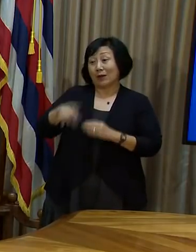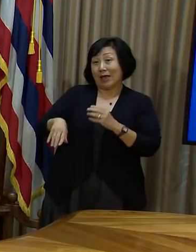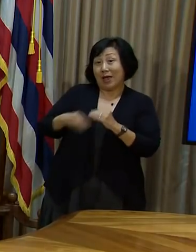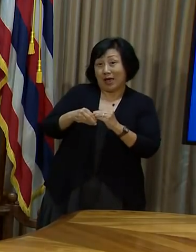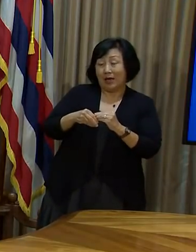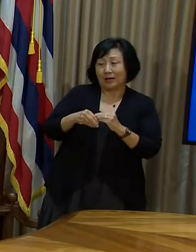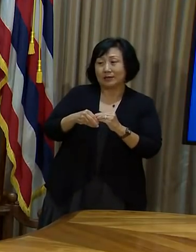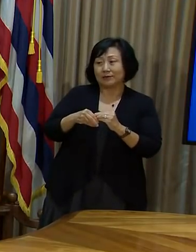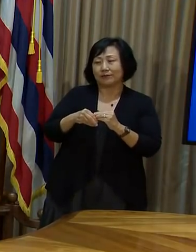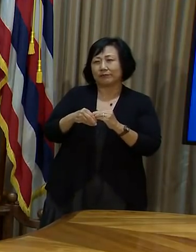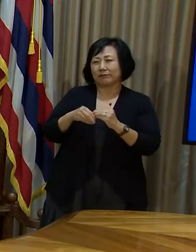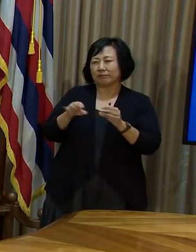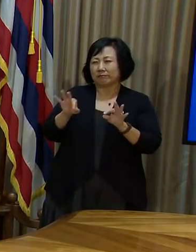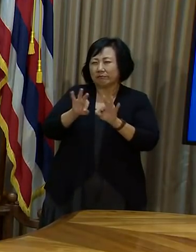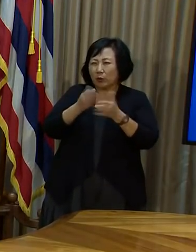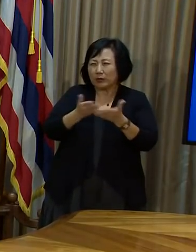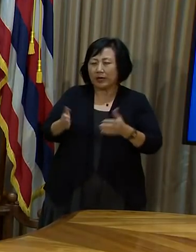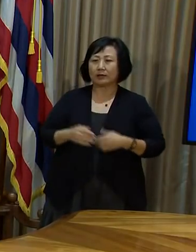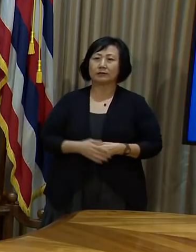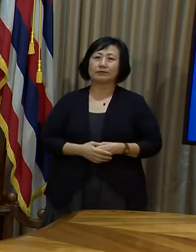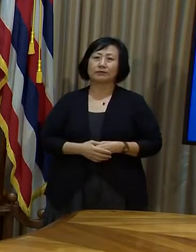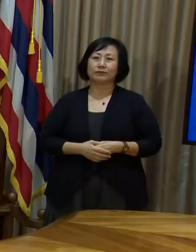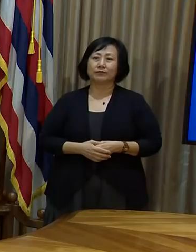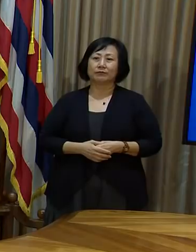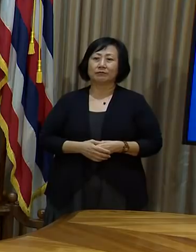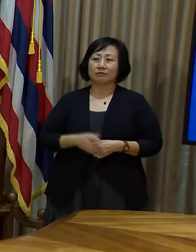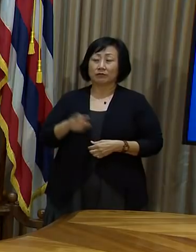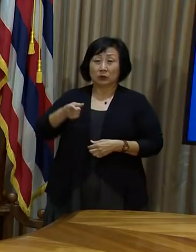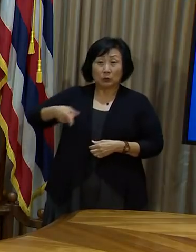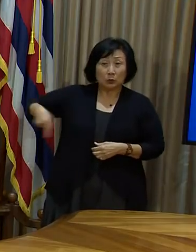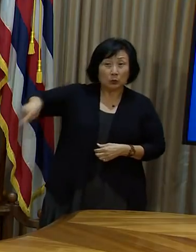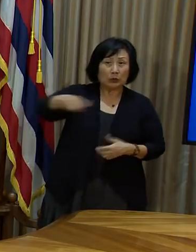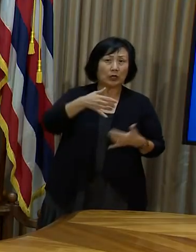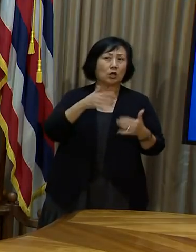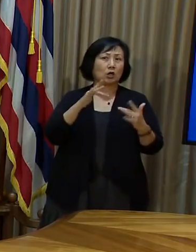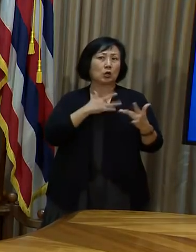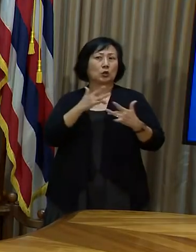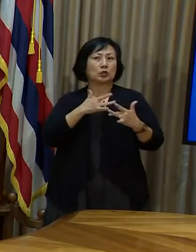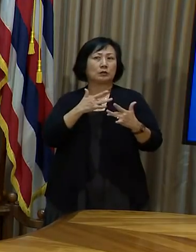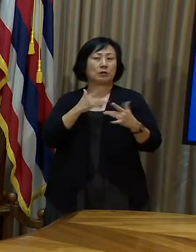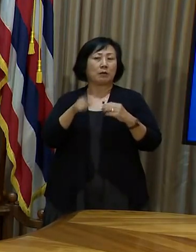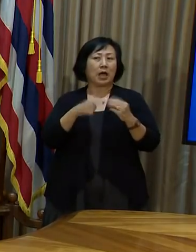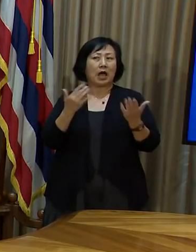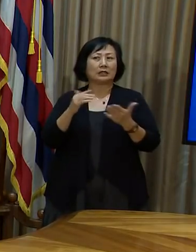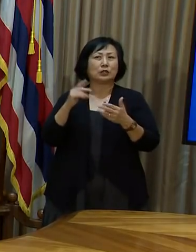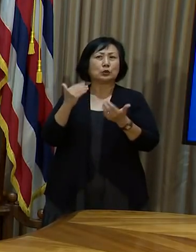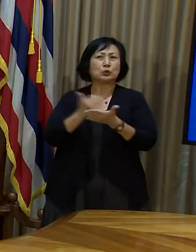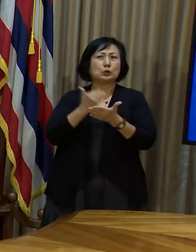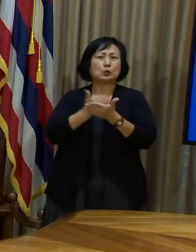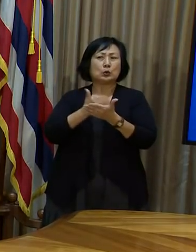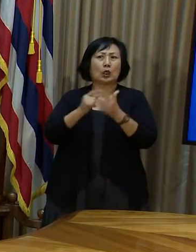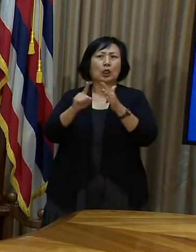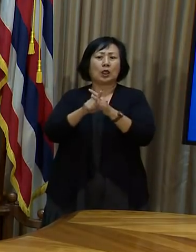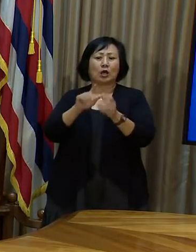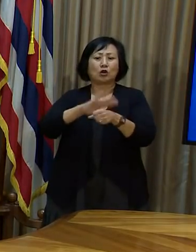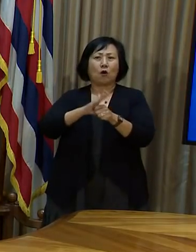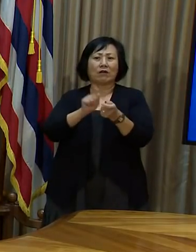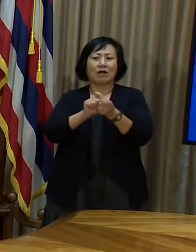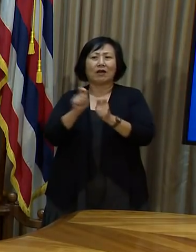one thing. We are all very much concerned about the spread of variants in our